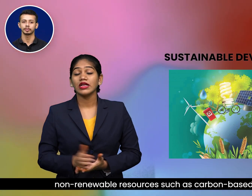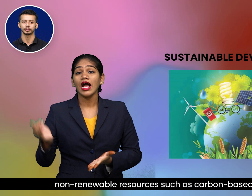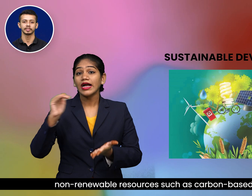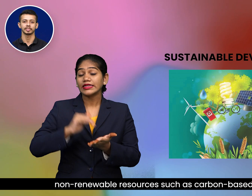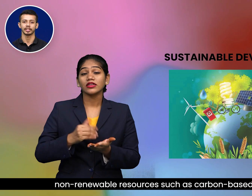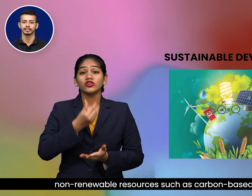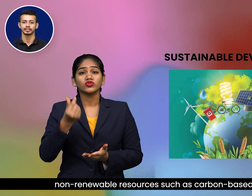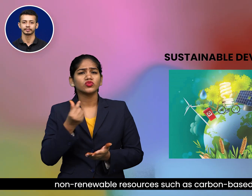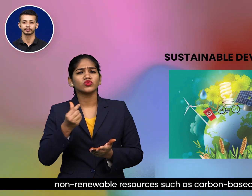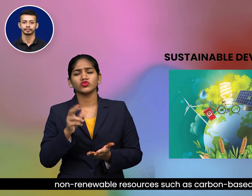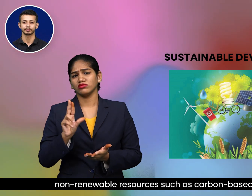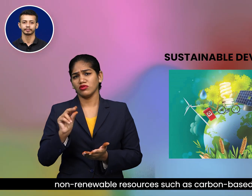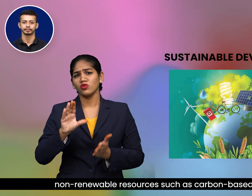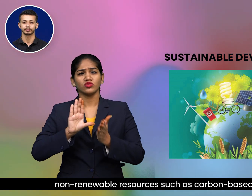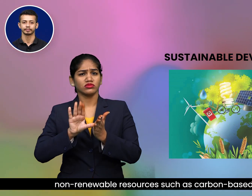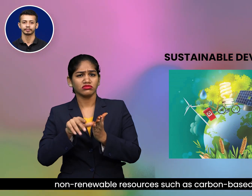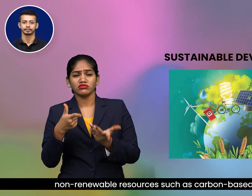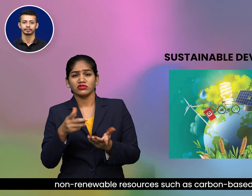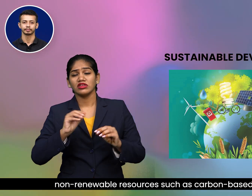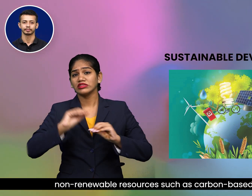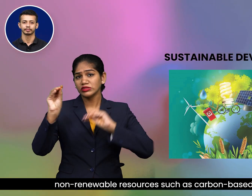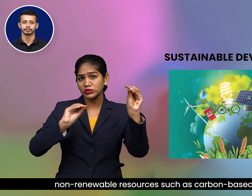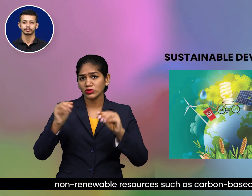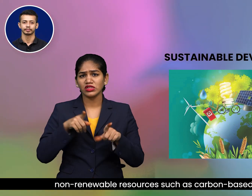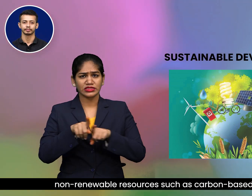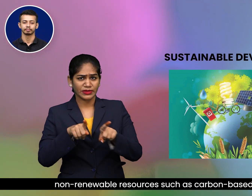non-renewable sources such as